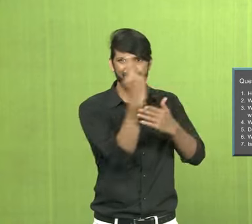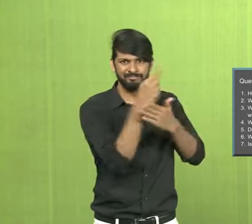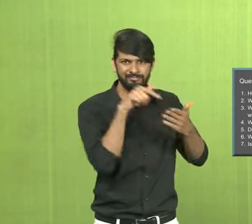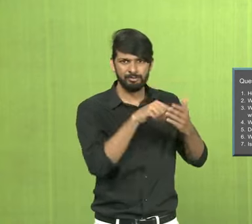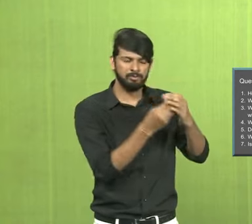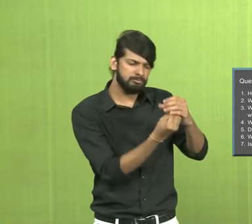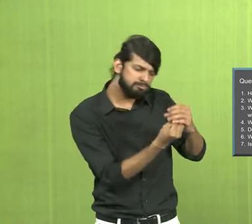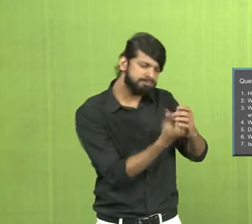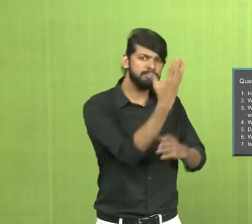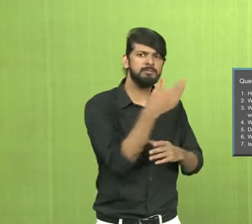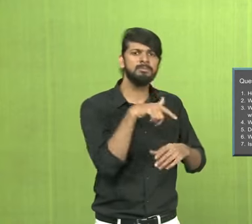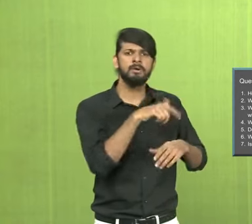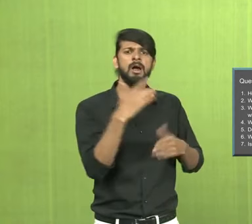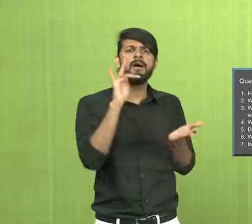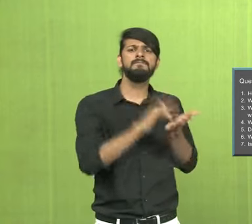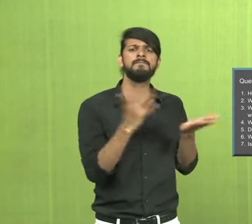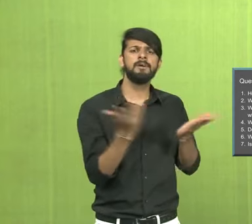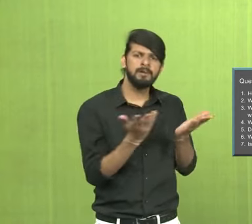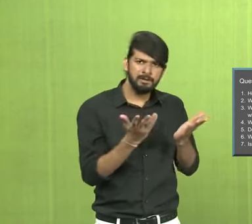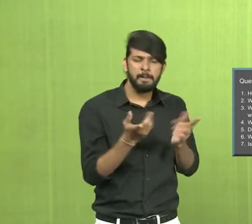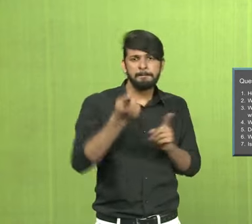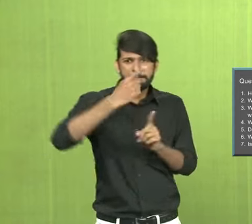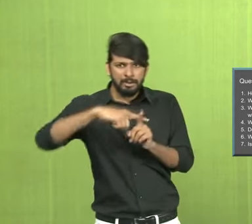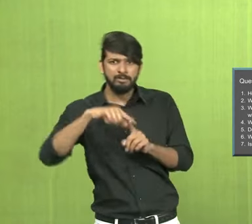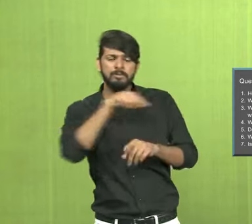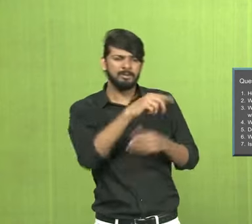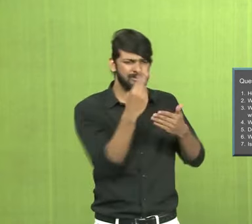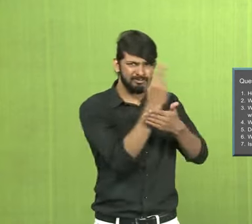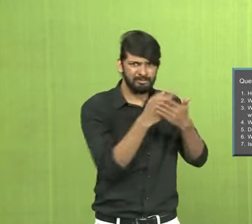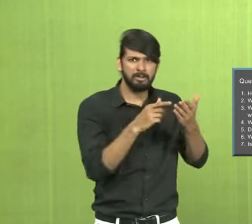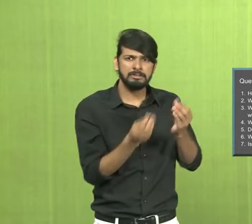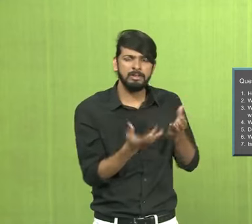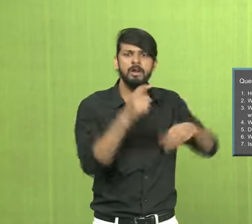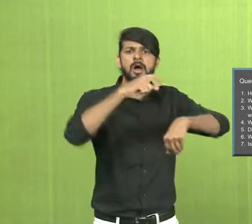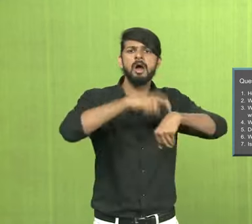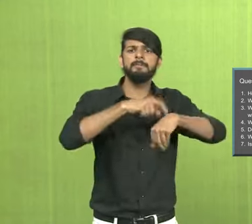Where did Kalighat painting originate and in which period?